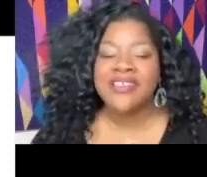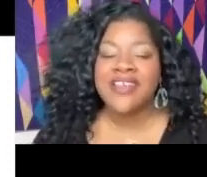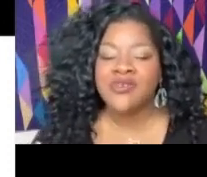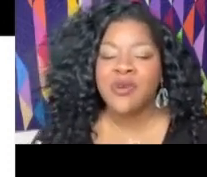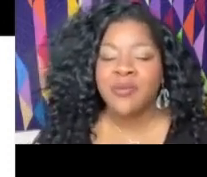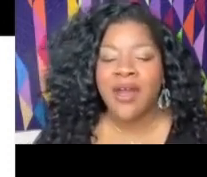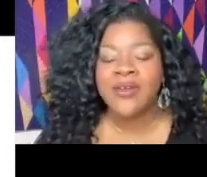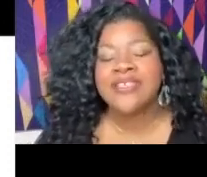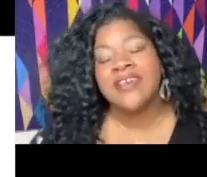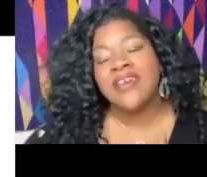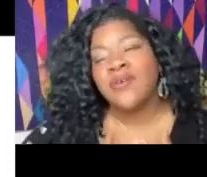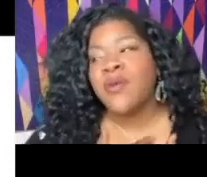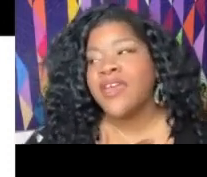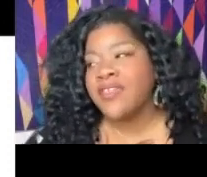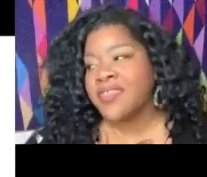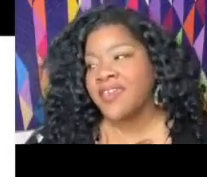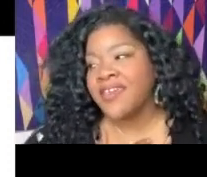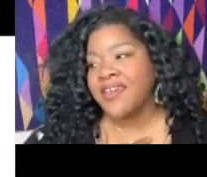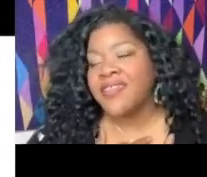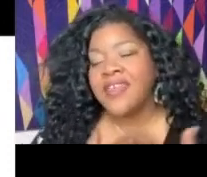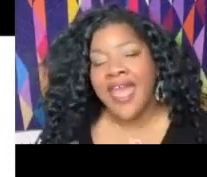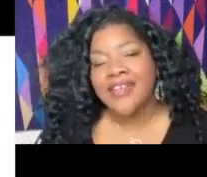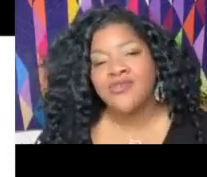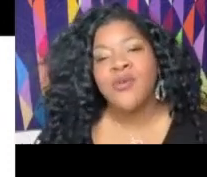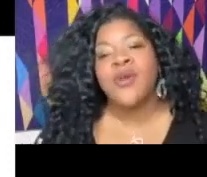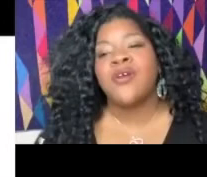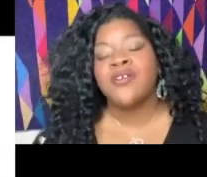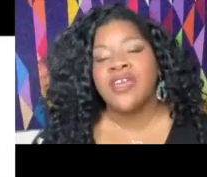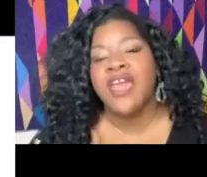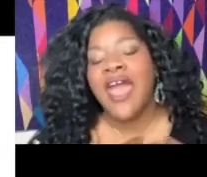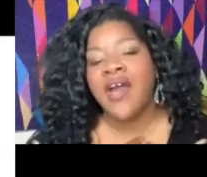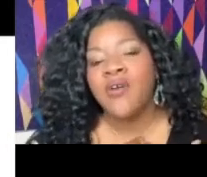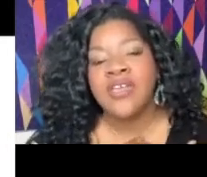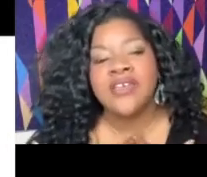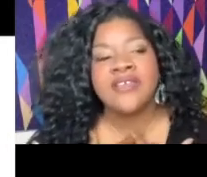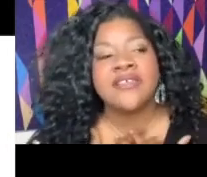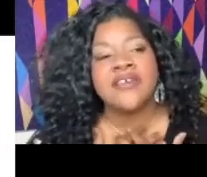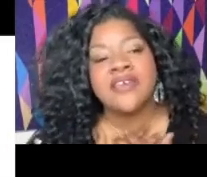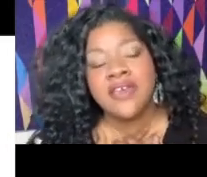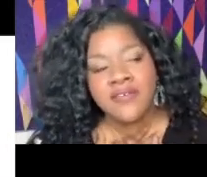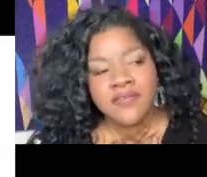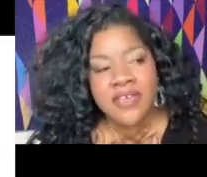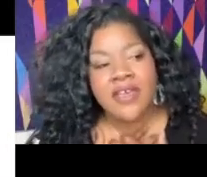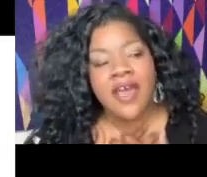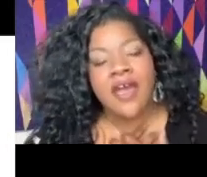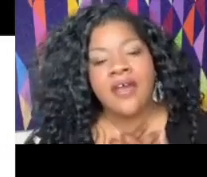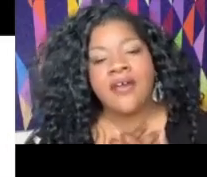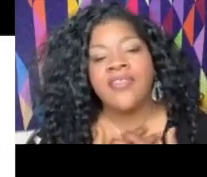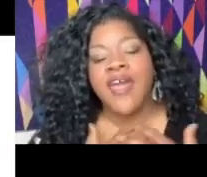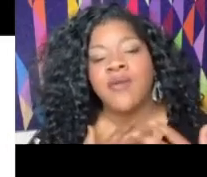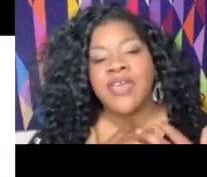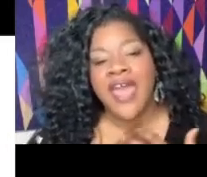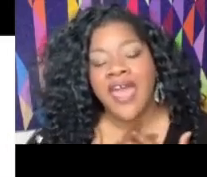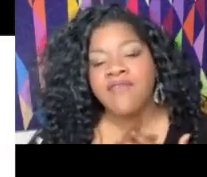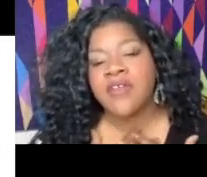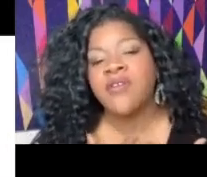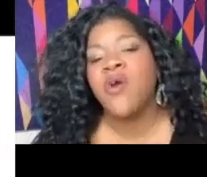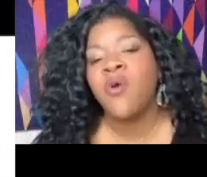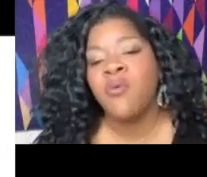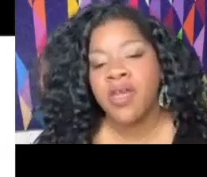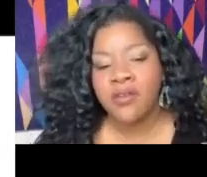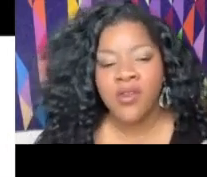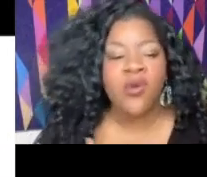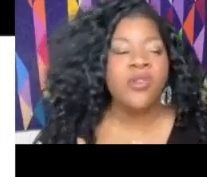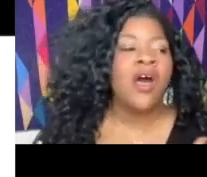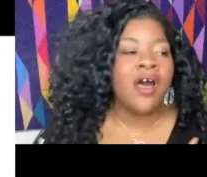through our intellectual prowess with the natural world, and how it is a gift that we have that